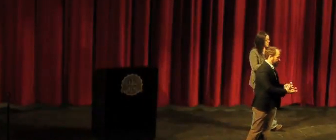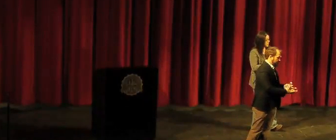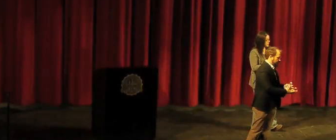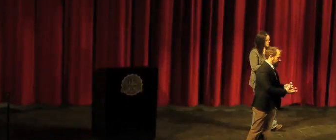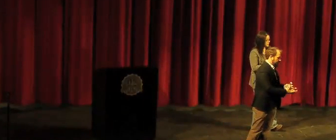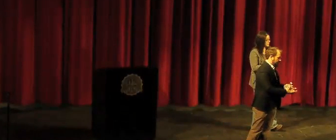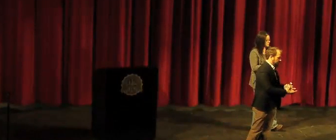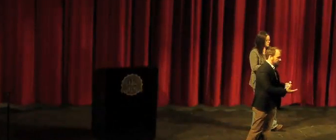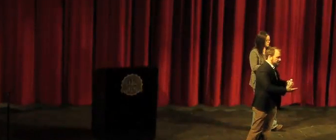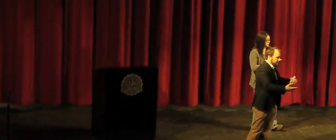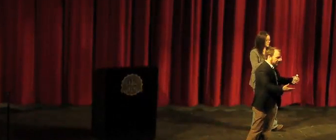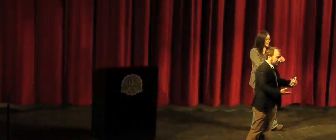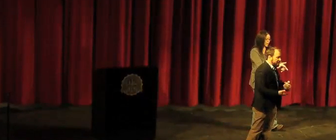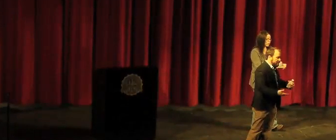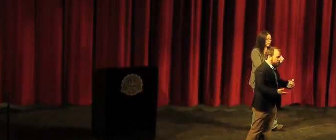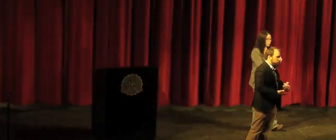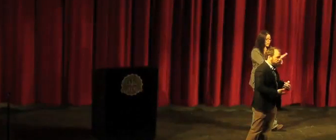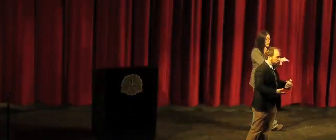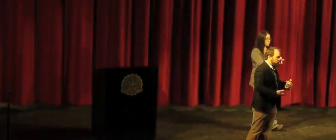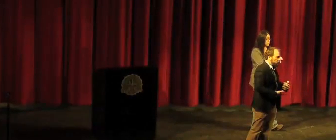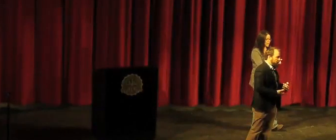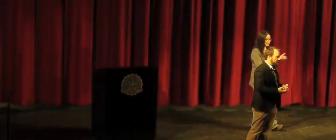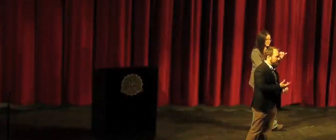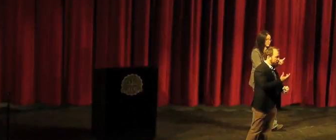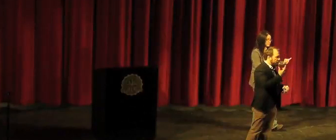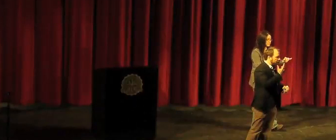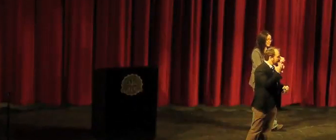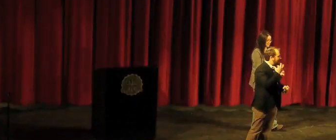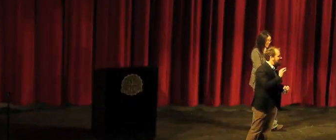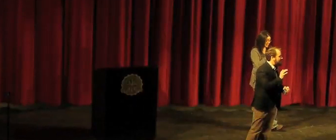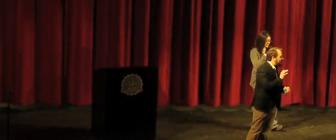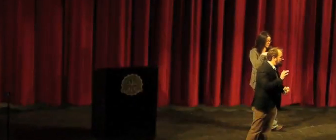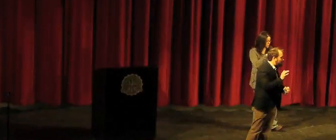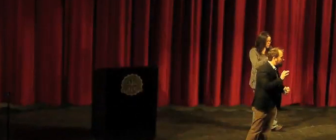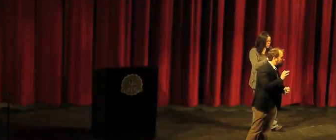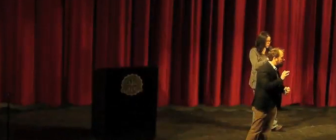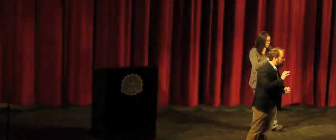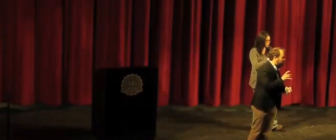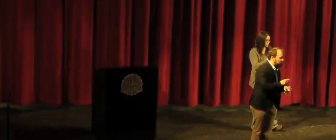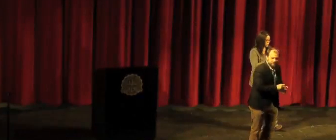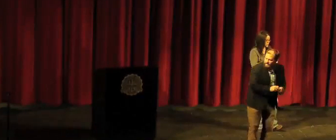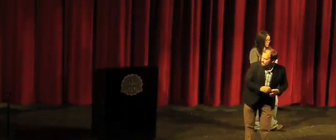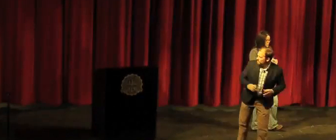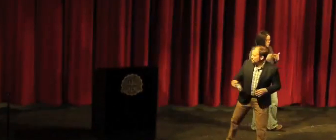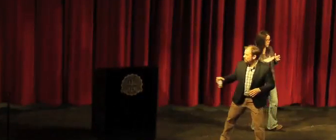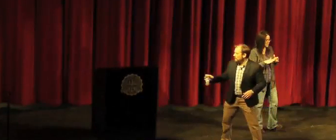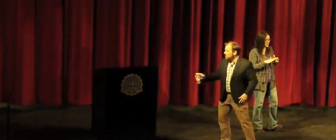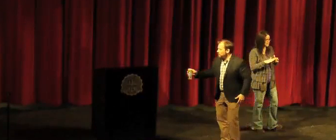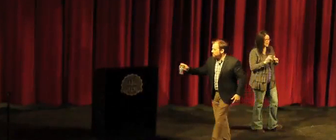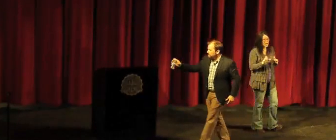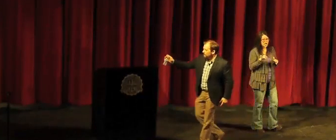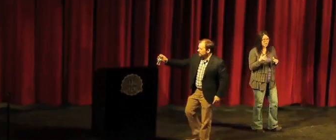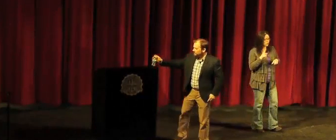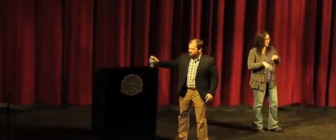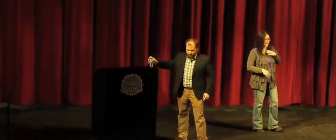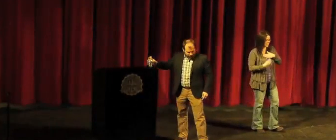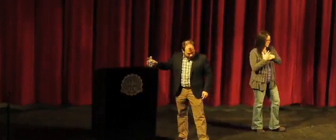those practices that gets into you in a way that it can't any other. There's a great